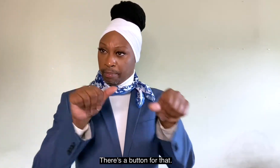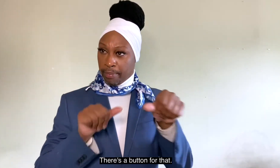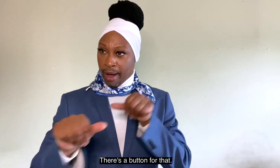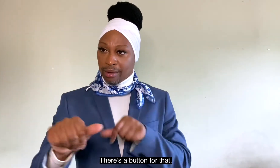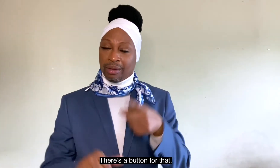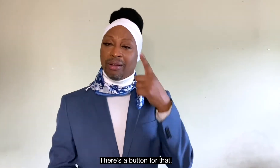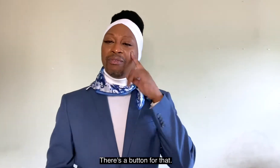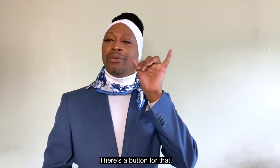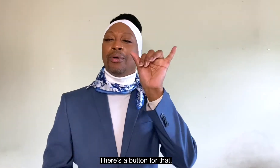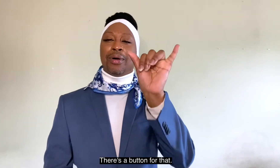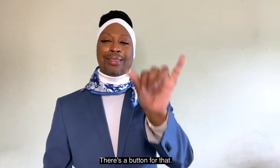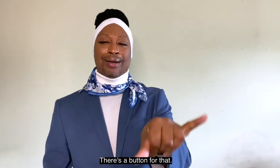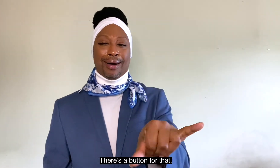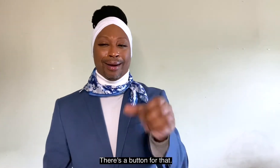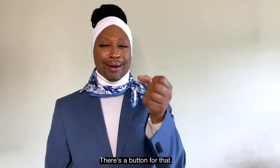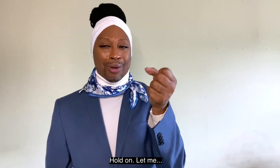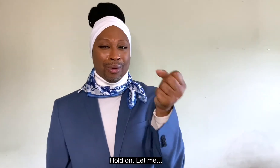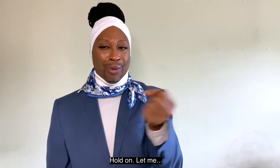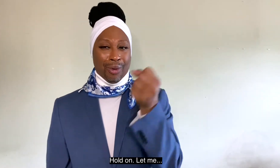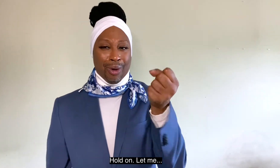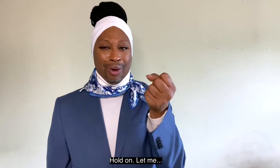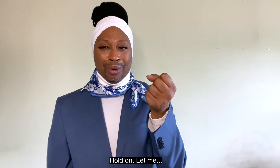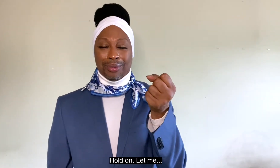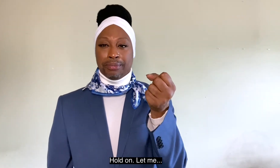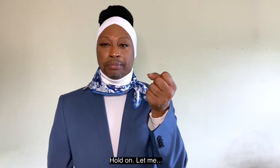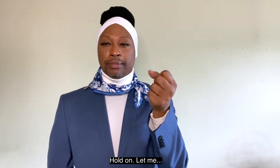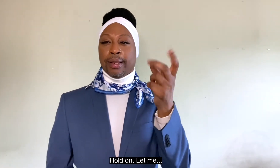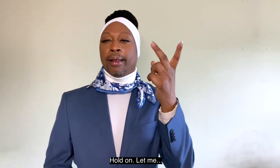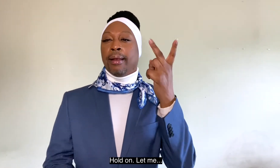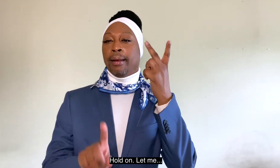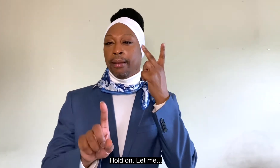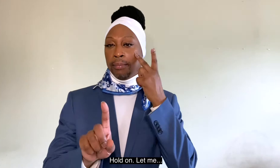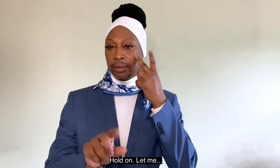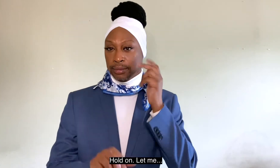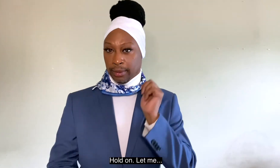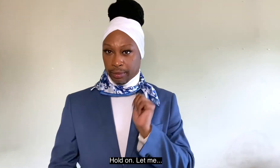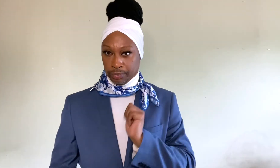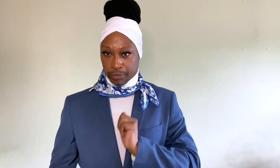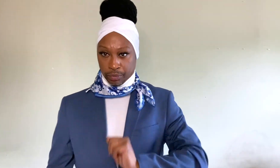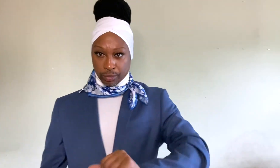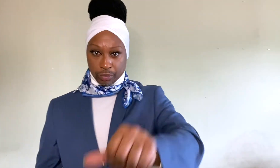There's a button for that. Hold on. Let me... ... ... ... ...